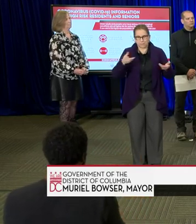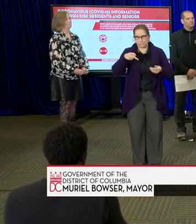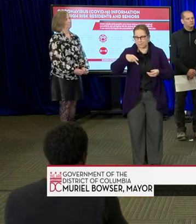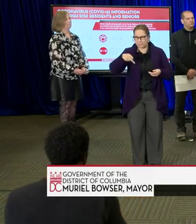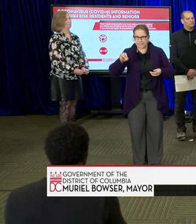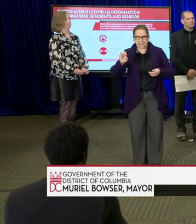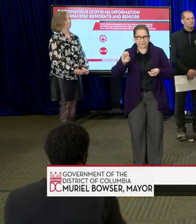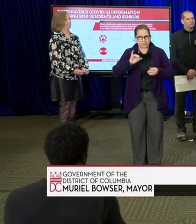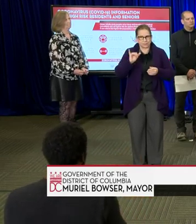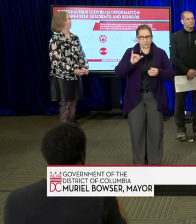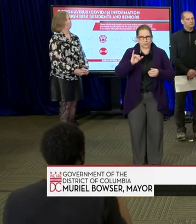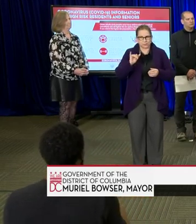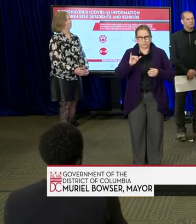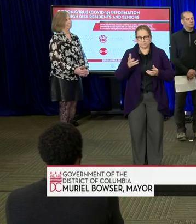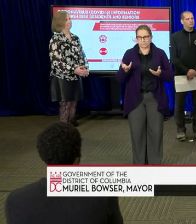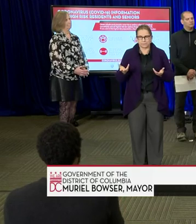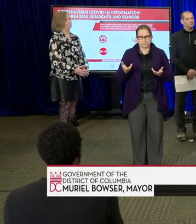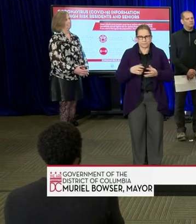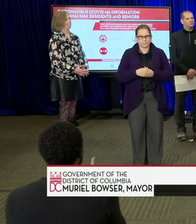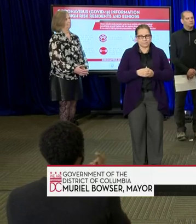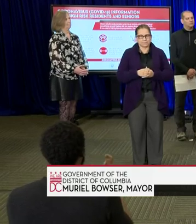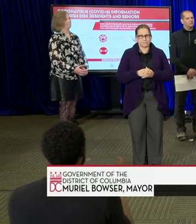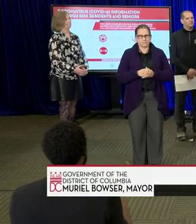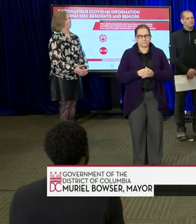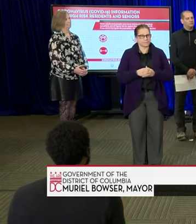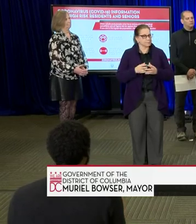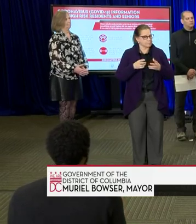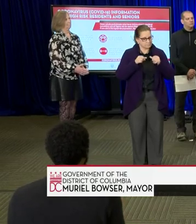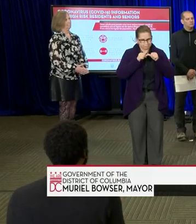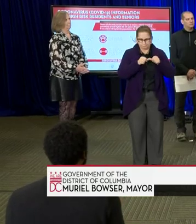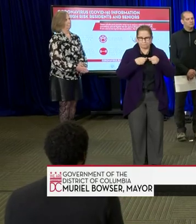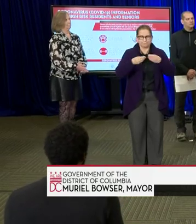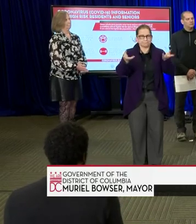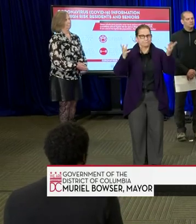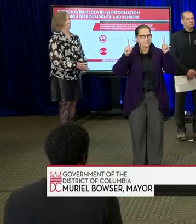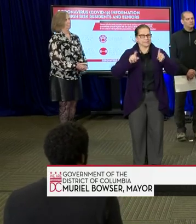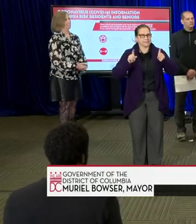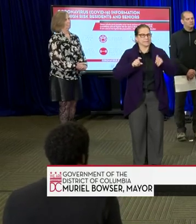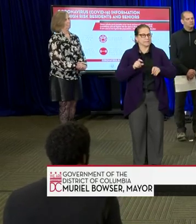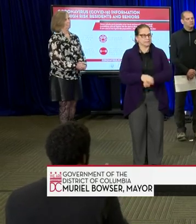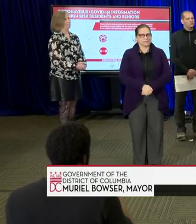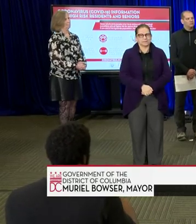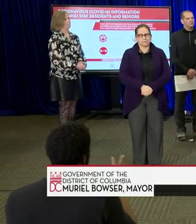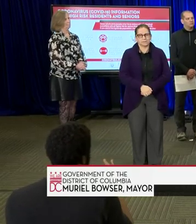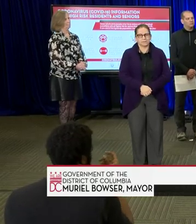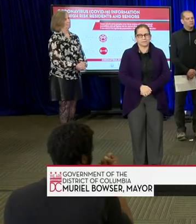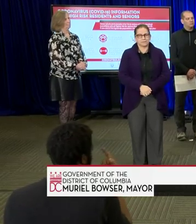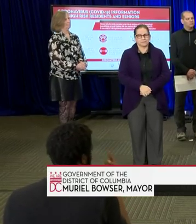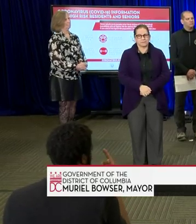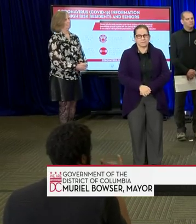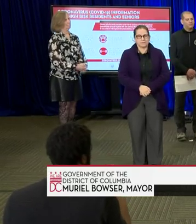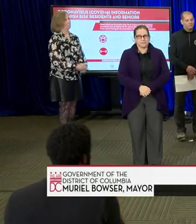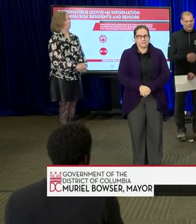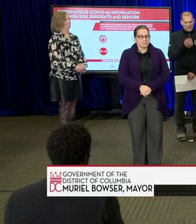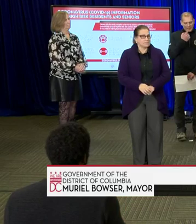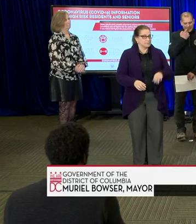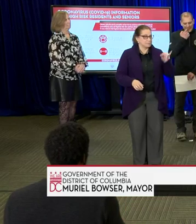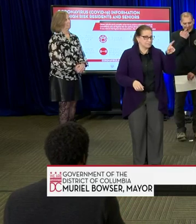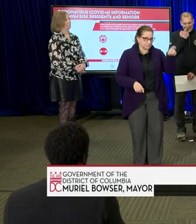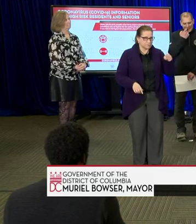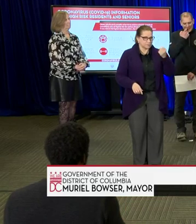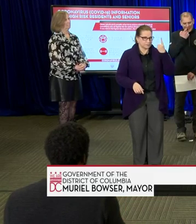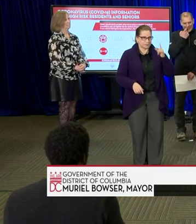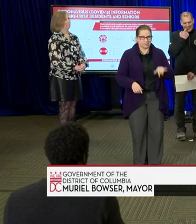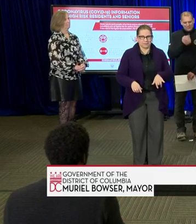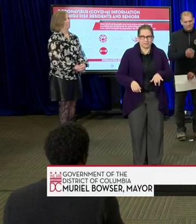So as everybody recognizes and understands, those interactions is very important, and that everybody is taking advantage